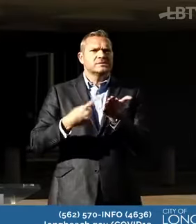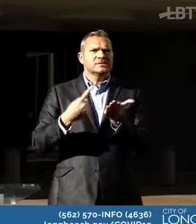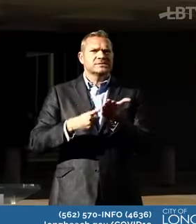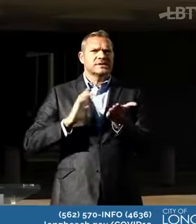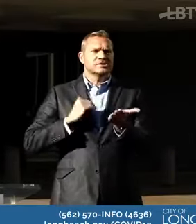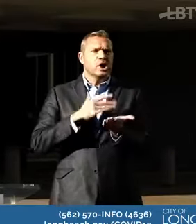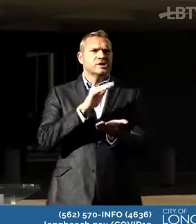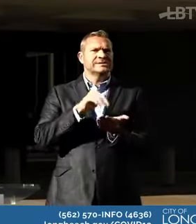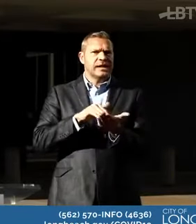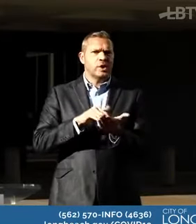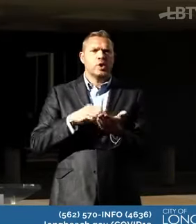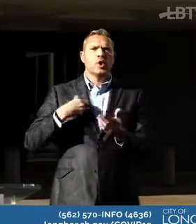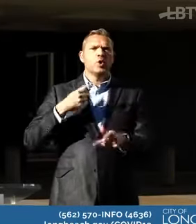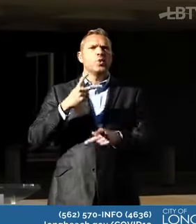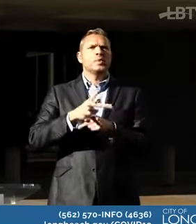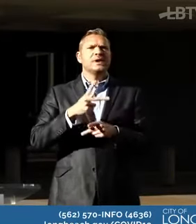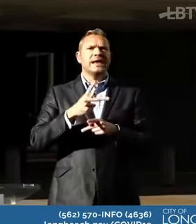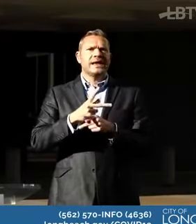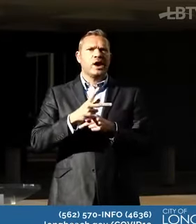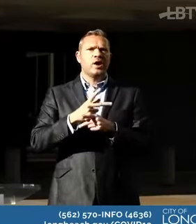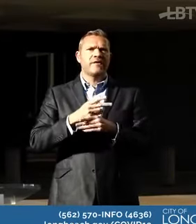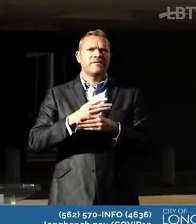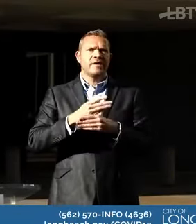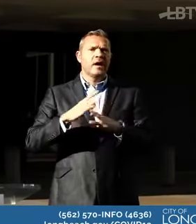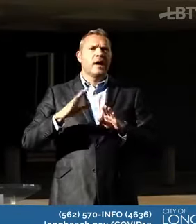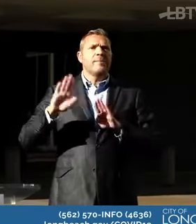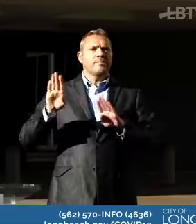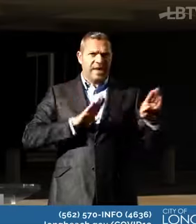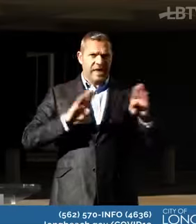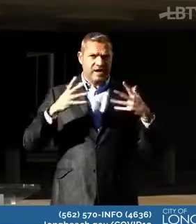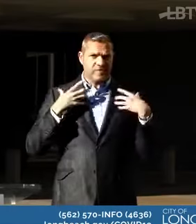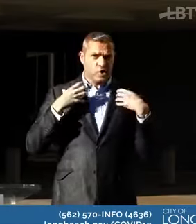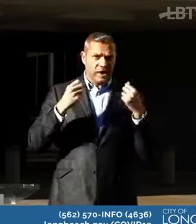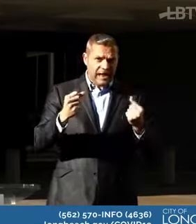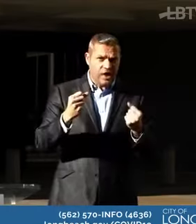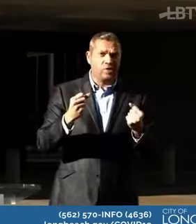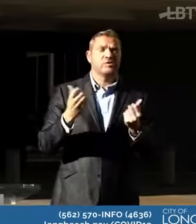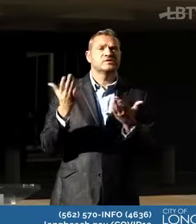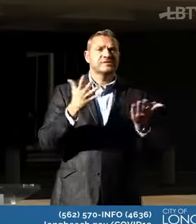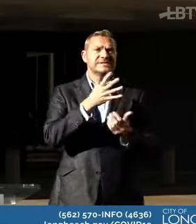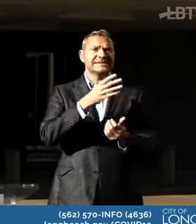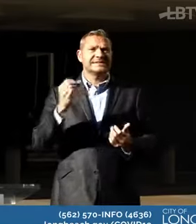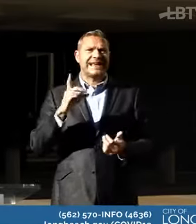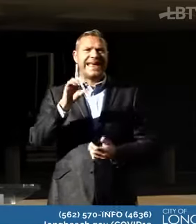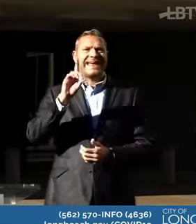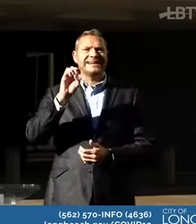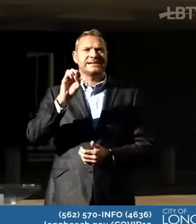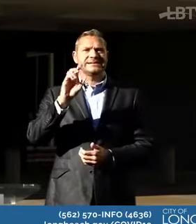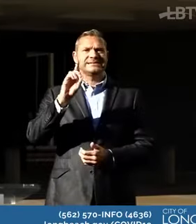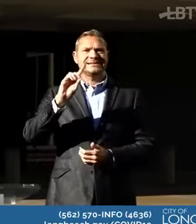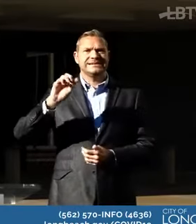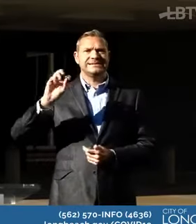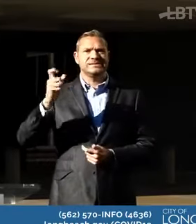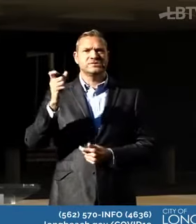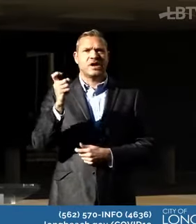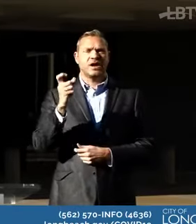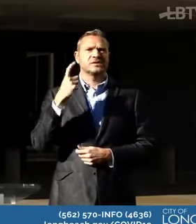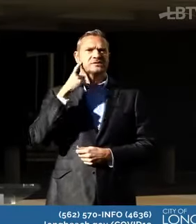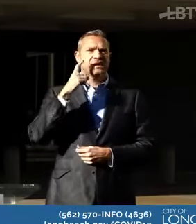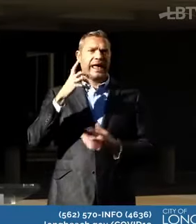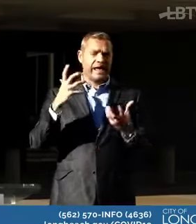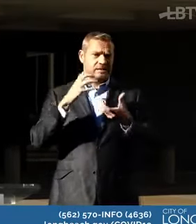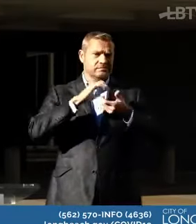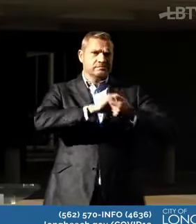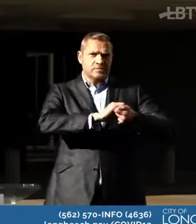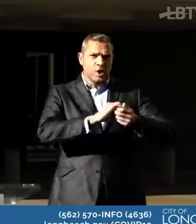health services as well as detox, although we're an acute care hospital, and truly enjoy the collaboration with St. Mary